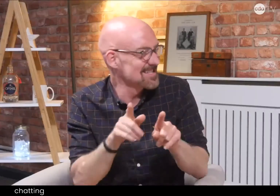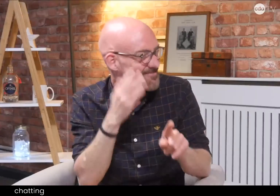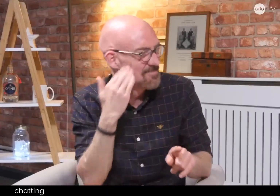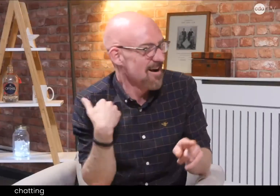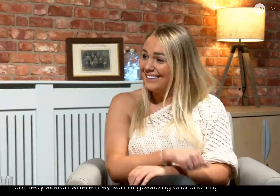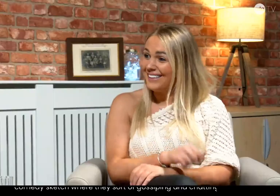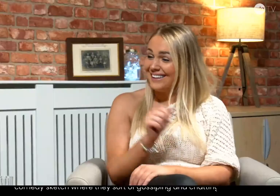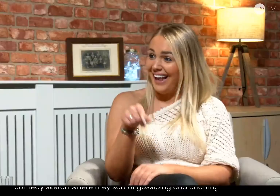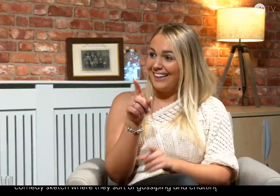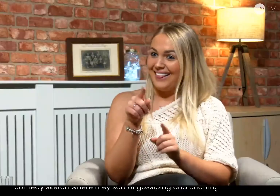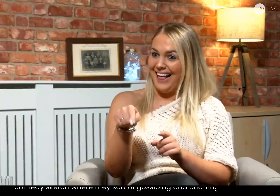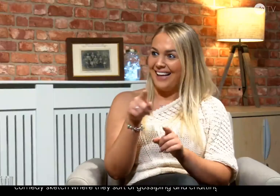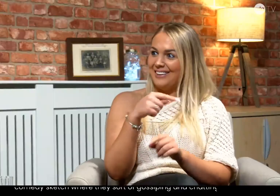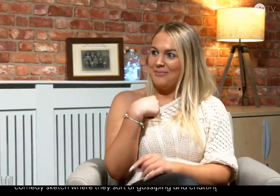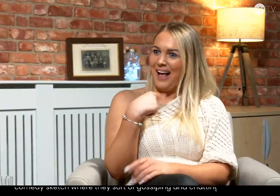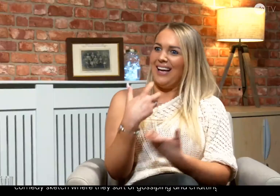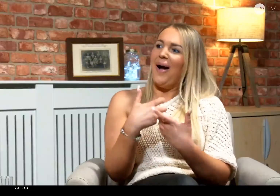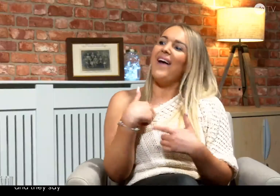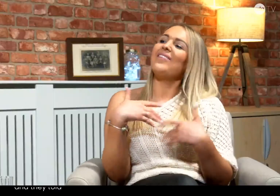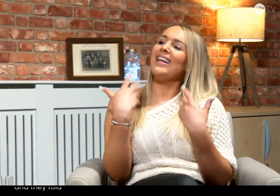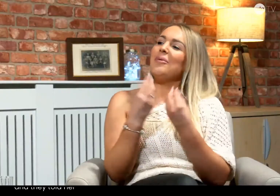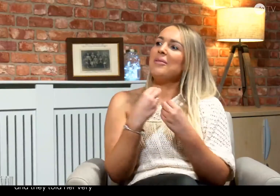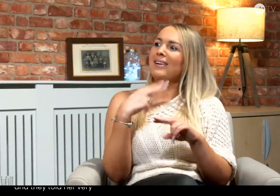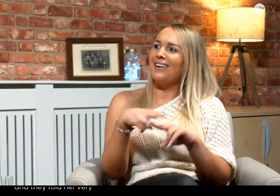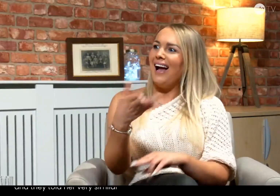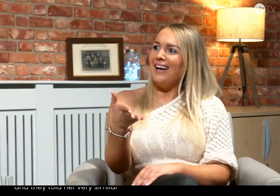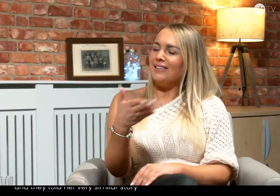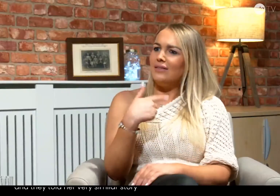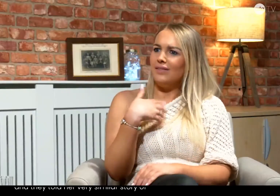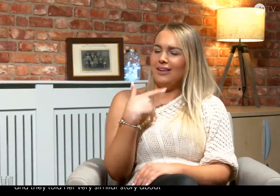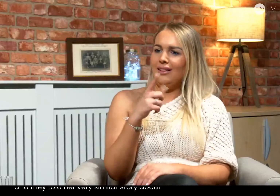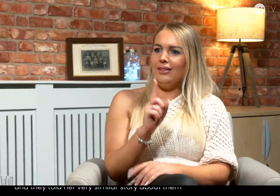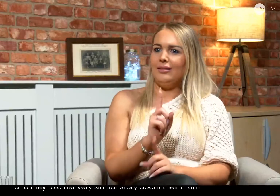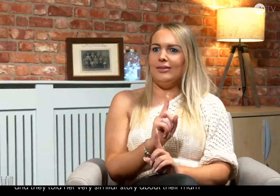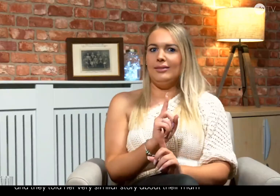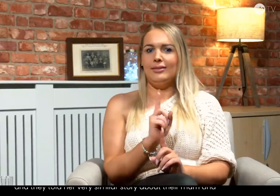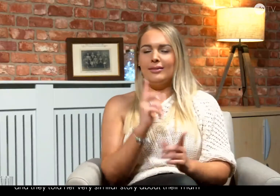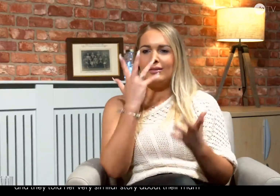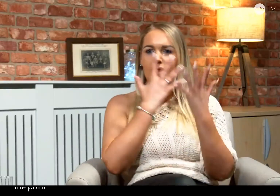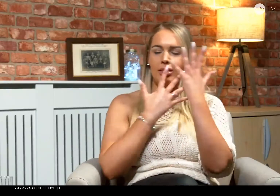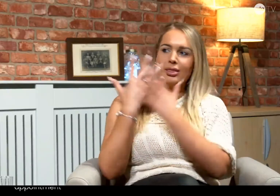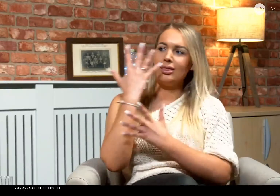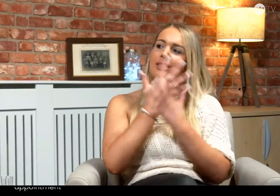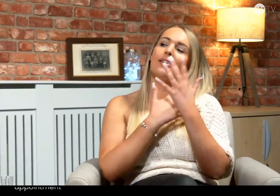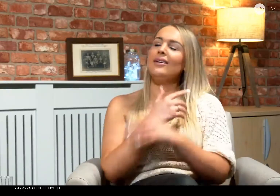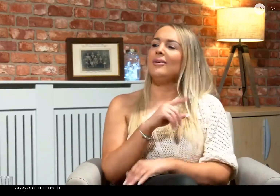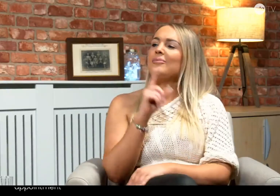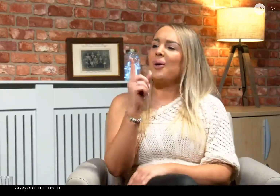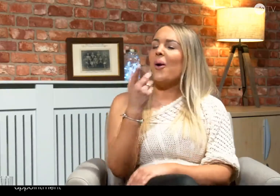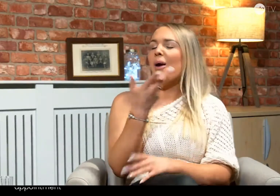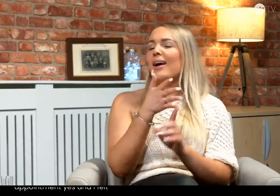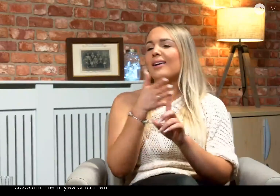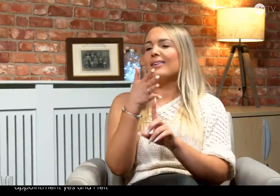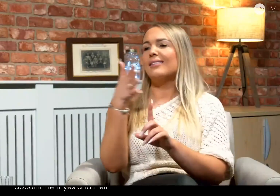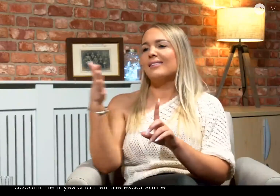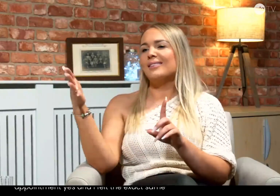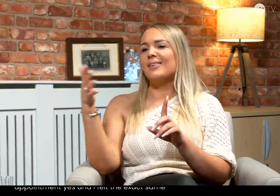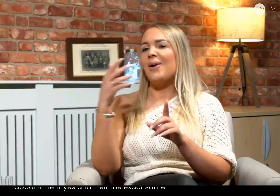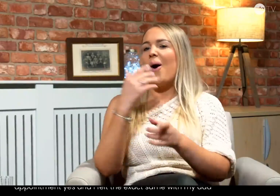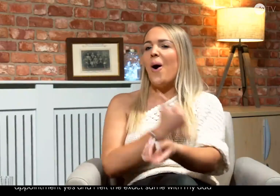And they told a very similar story about their mum in an appointment. Yes, and I felt the exact same way with my dad. I was so